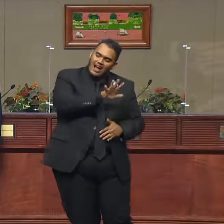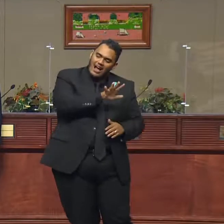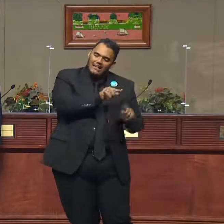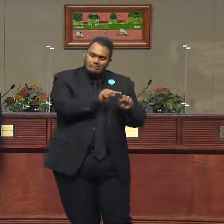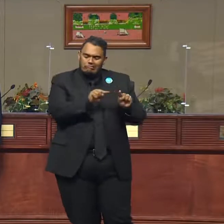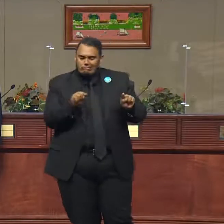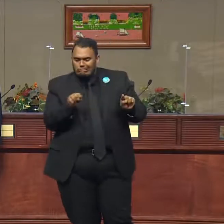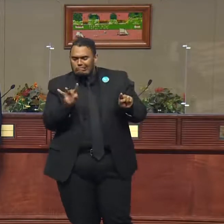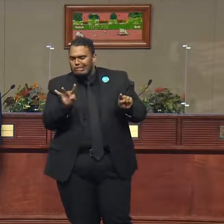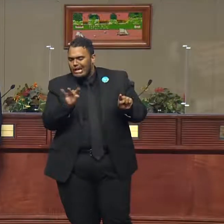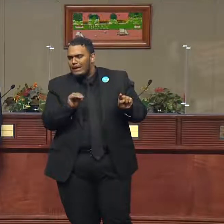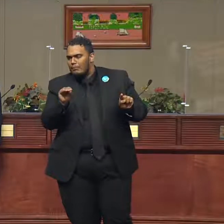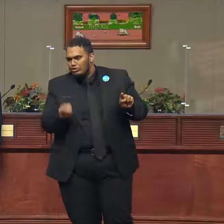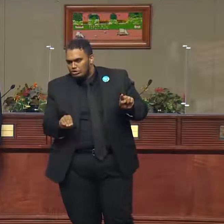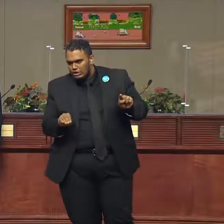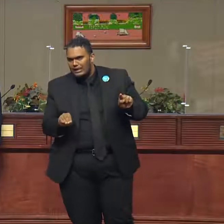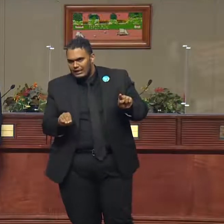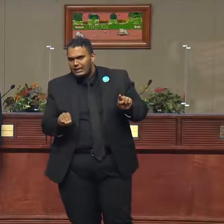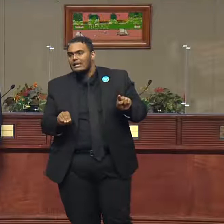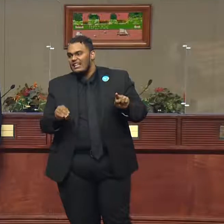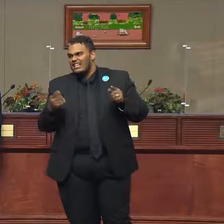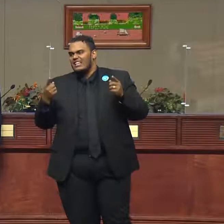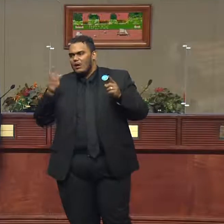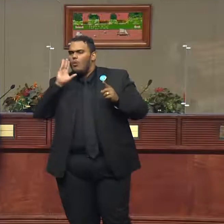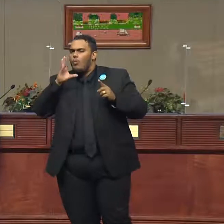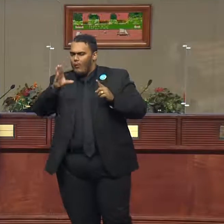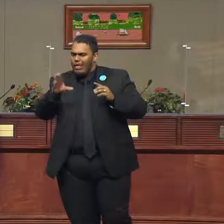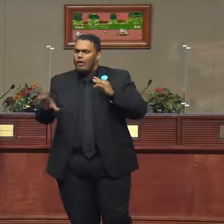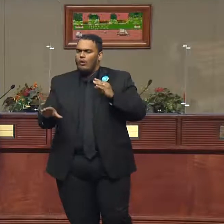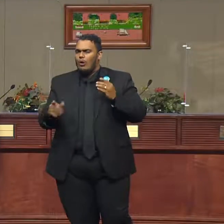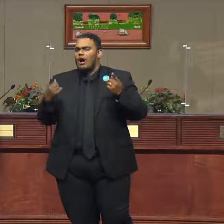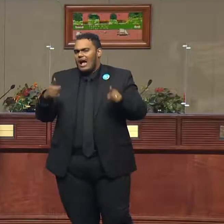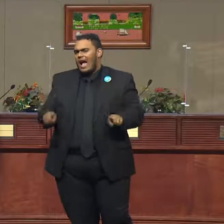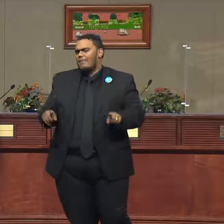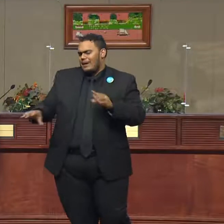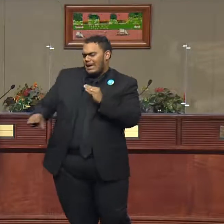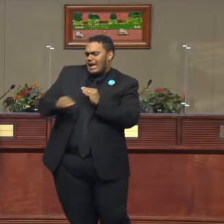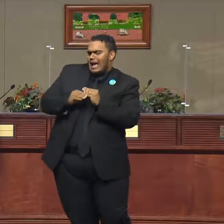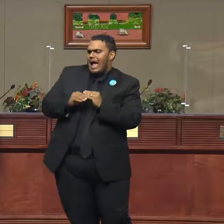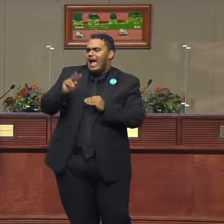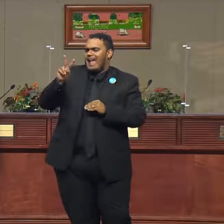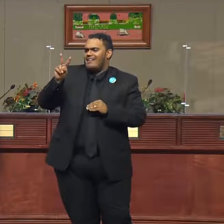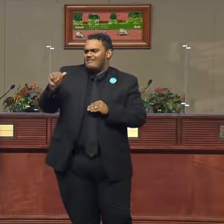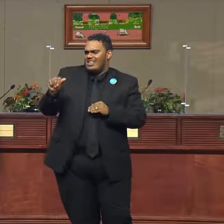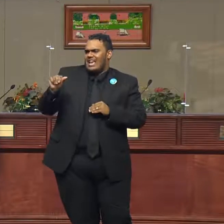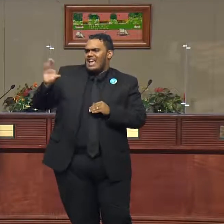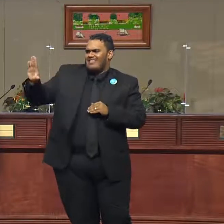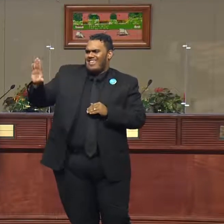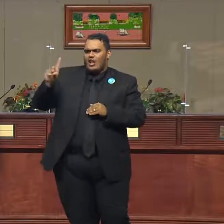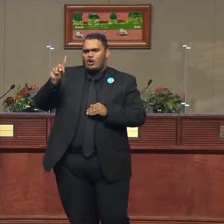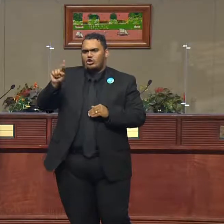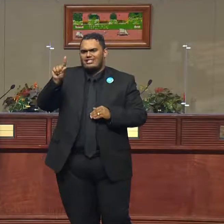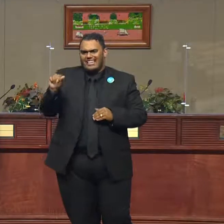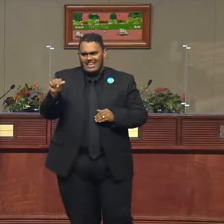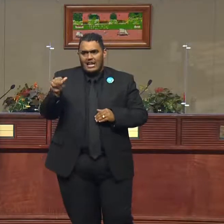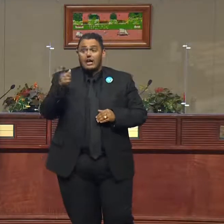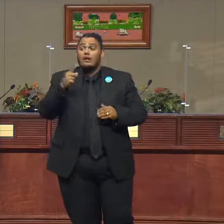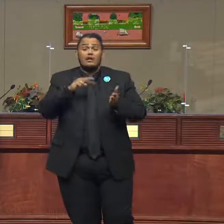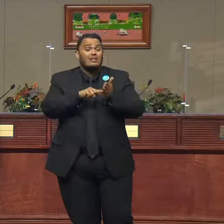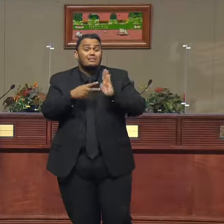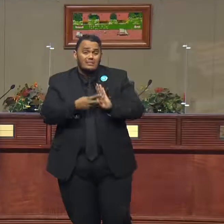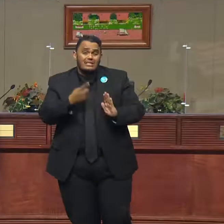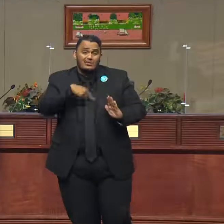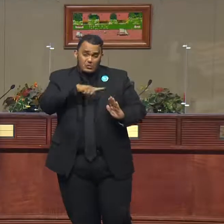added the VA data. So we need to reach that, we need to pass that